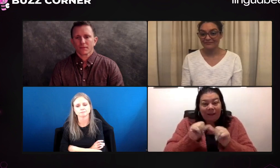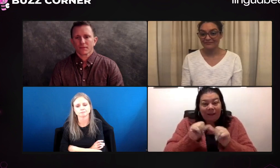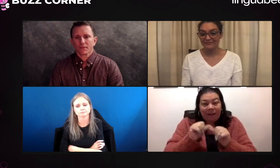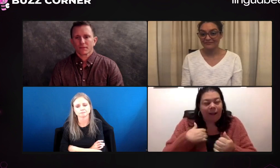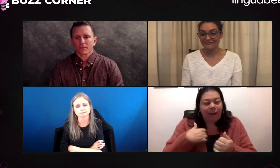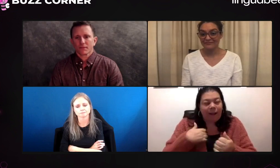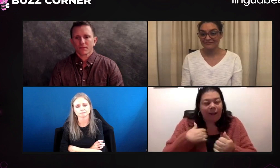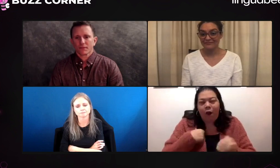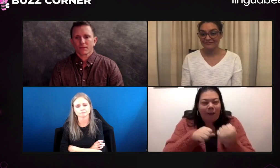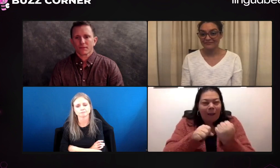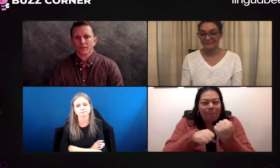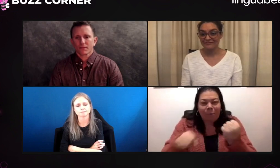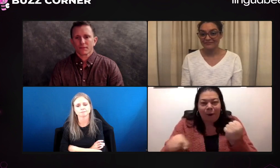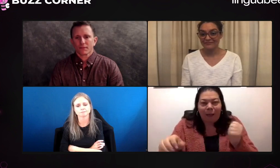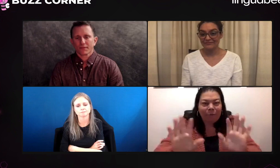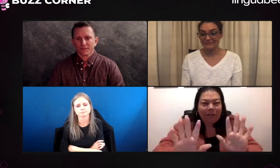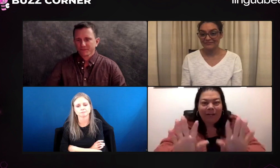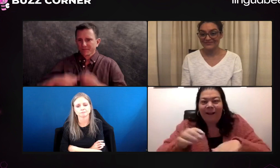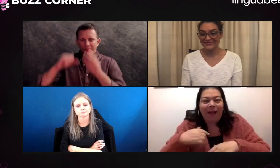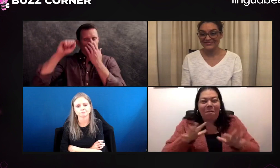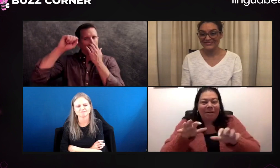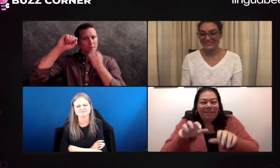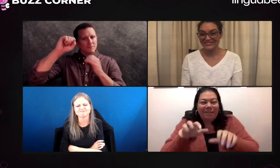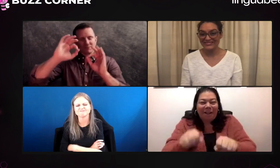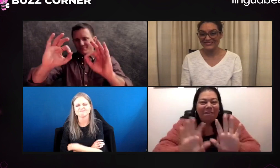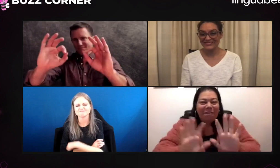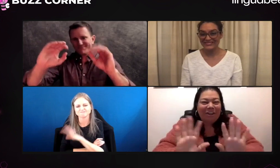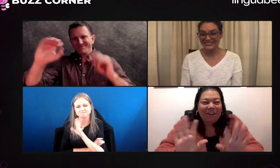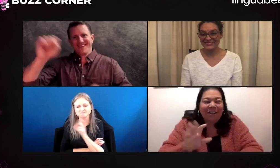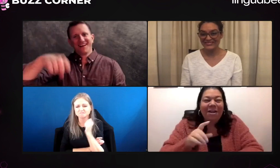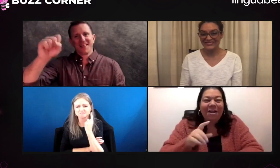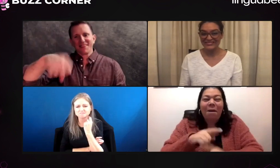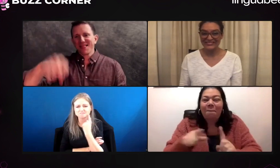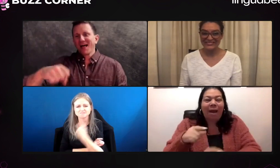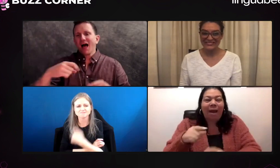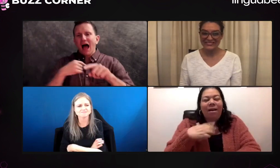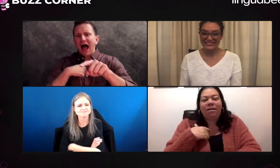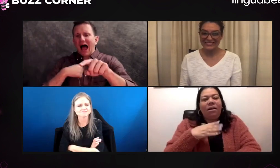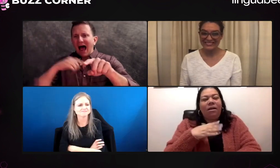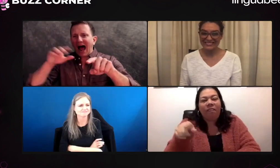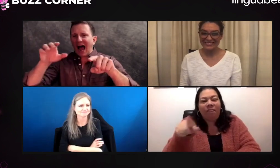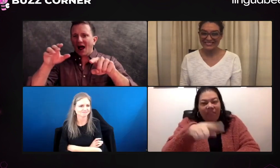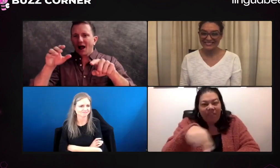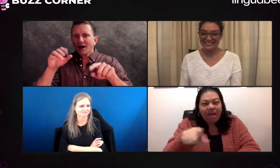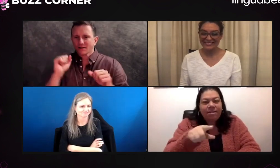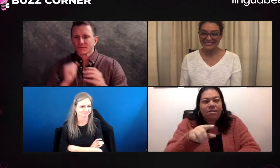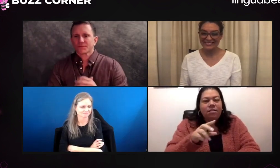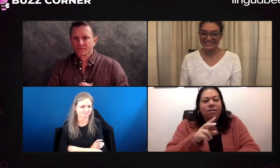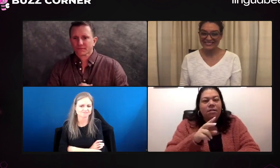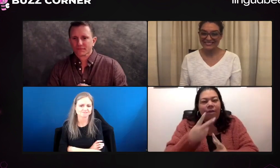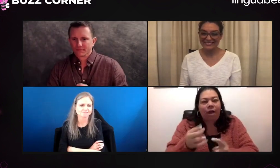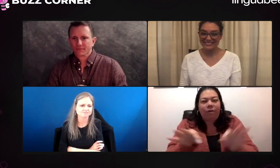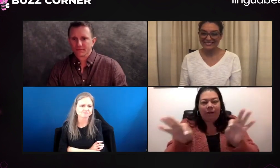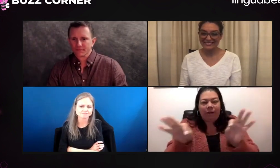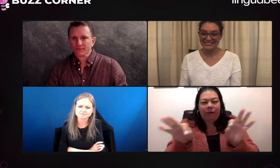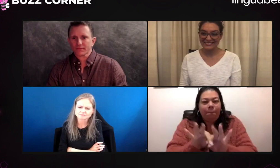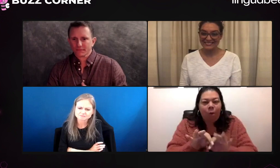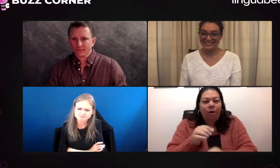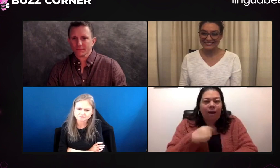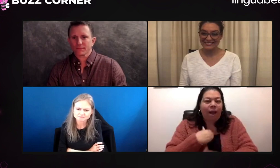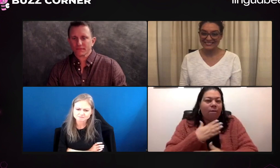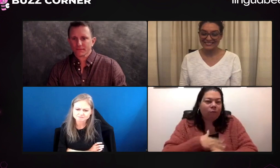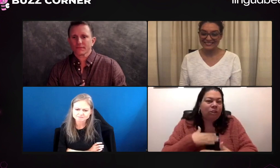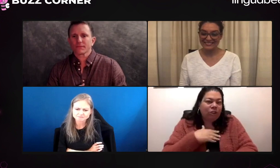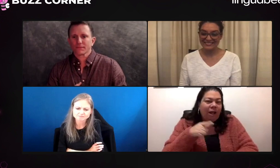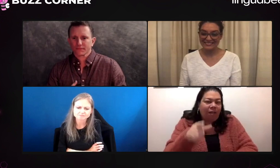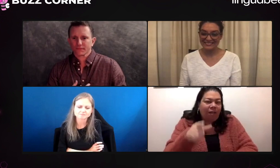If I have a list of interpreters that I like to use within the agency and things like that. I'm sorry, I'm going on and on. I feel like I'm taking up a lot of time, but you know,